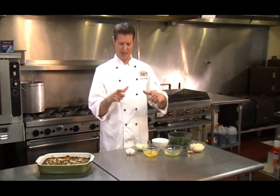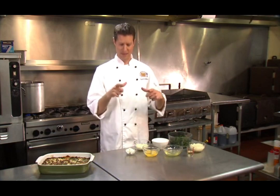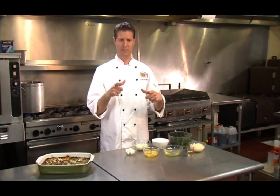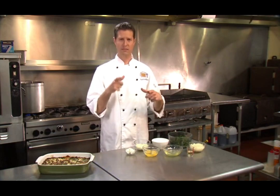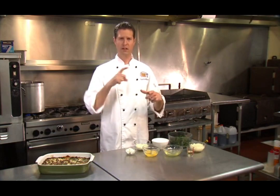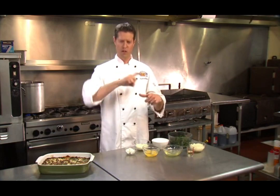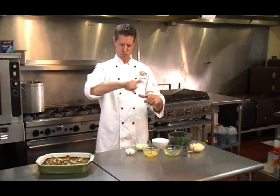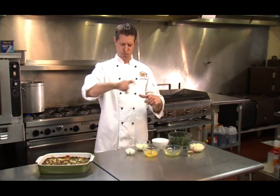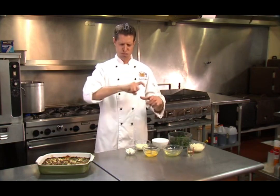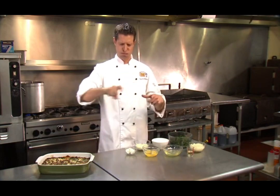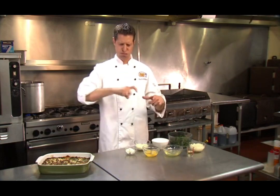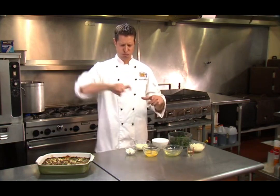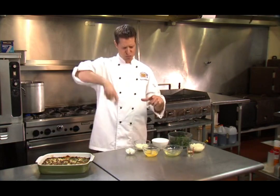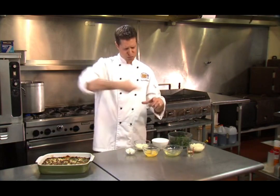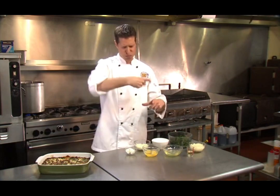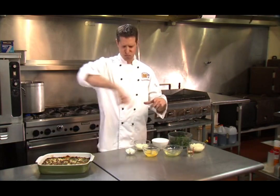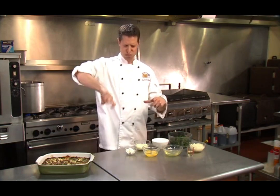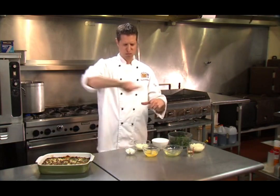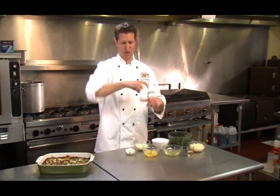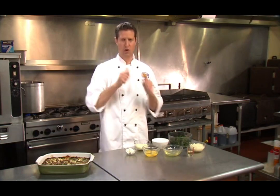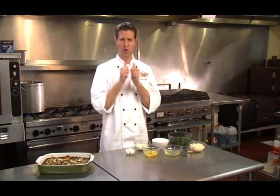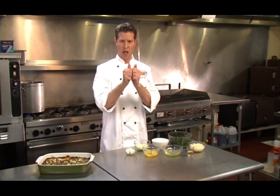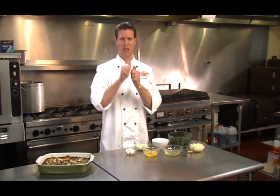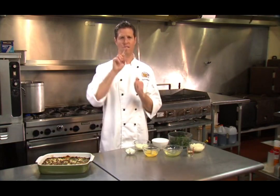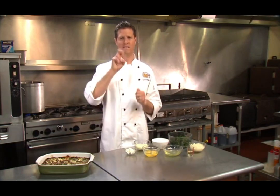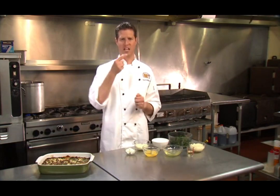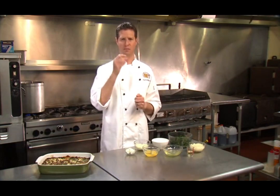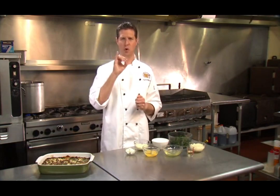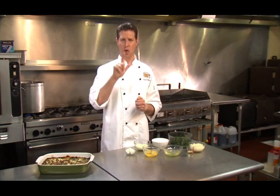Spray a pan with vegetable oil to prevent sticking.